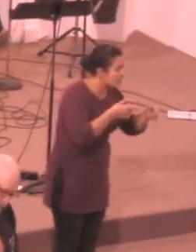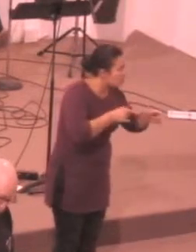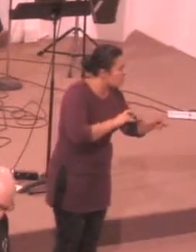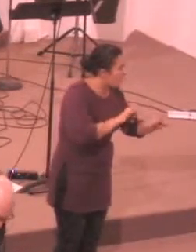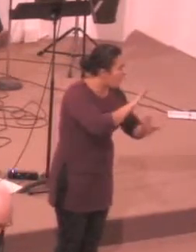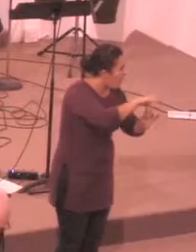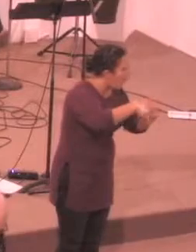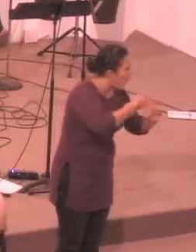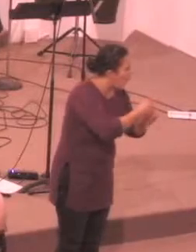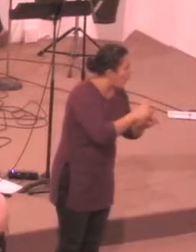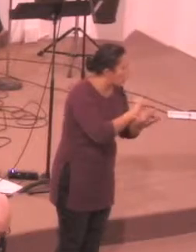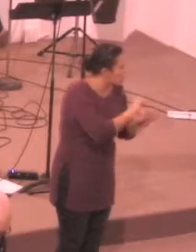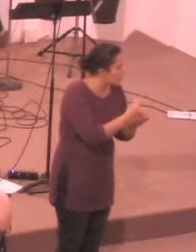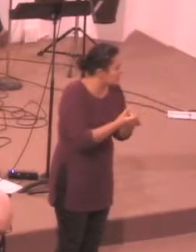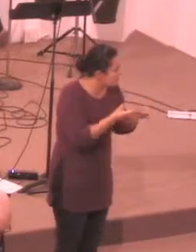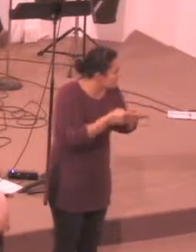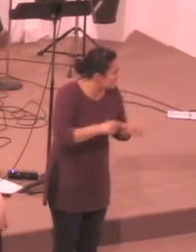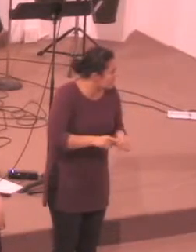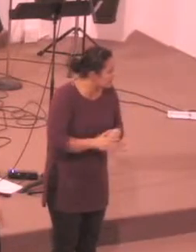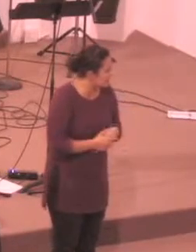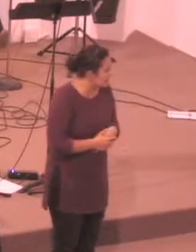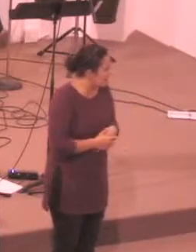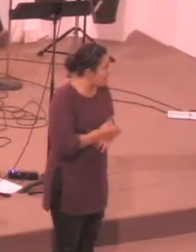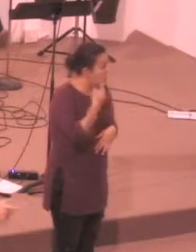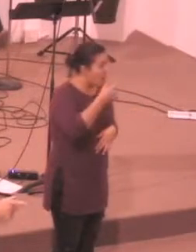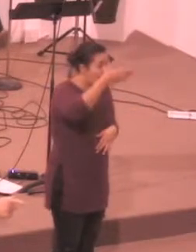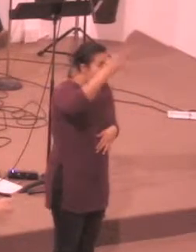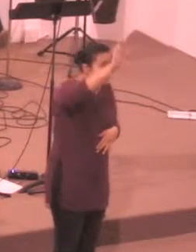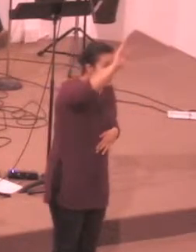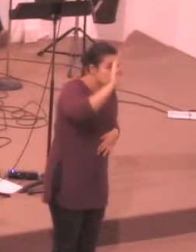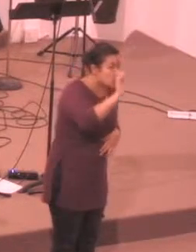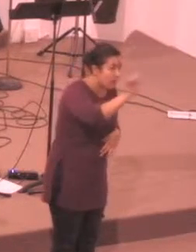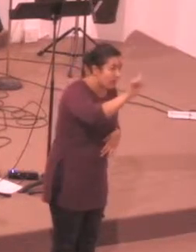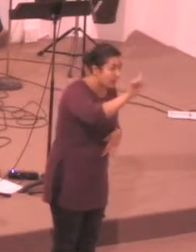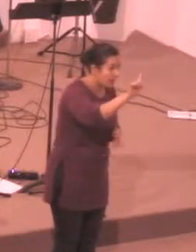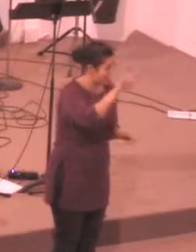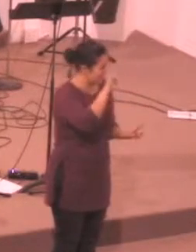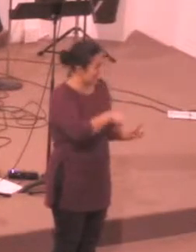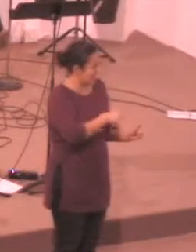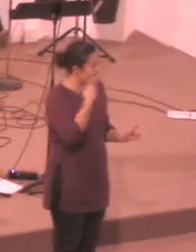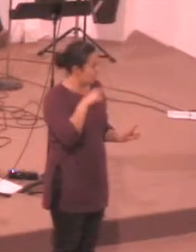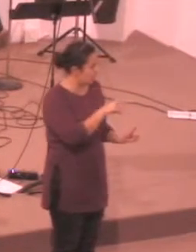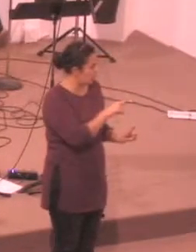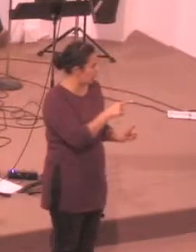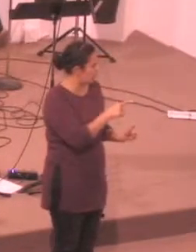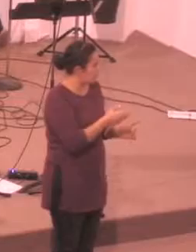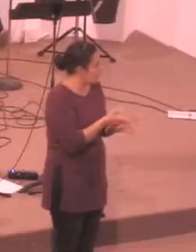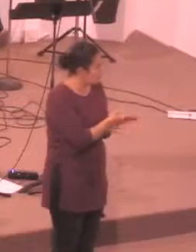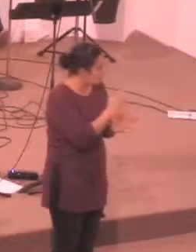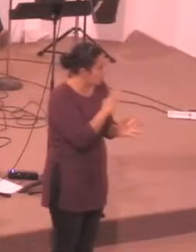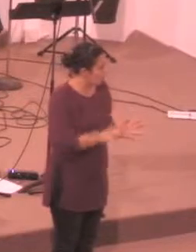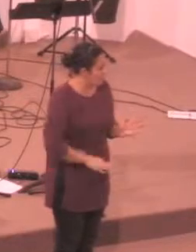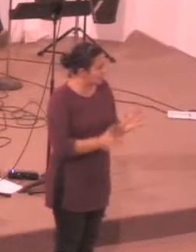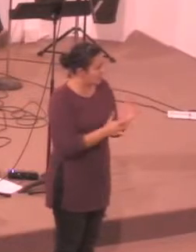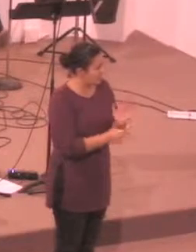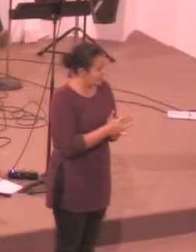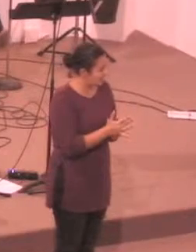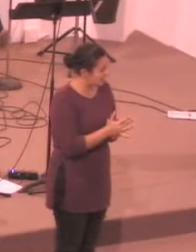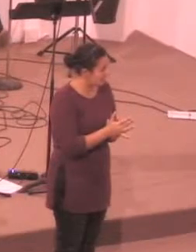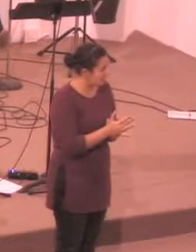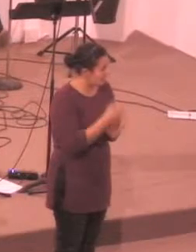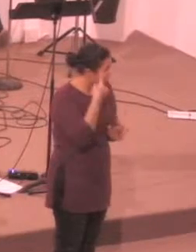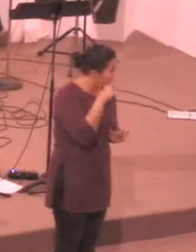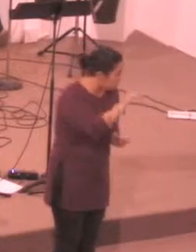all circumstances, for this is God's will for you in Christ Jesus. This is God's will for me